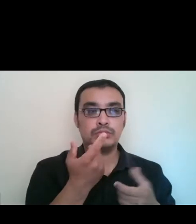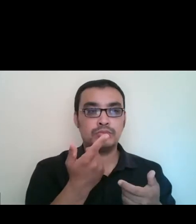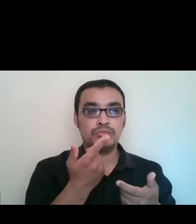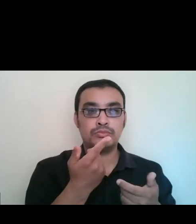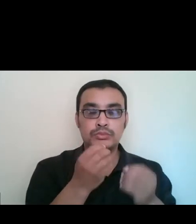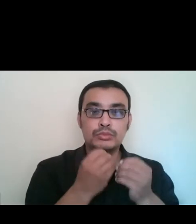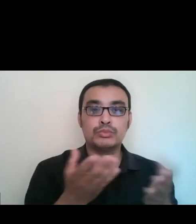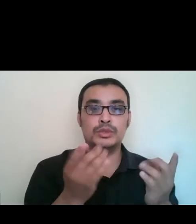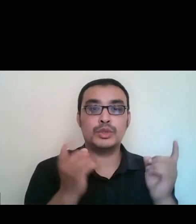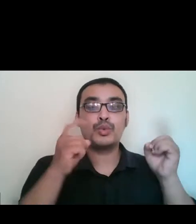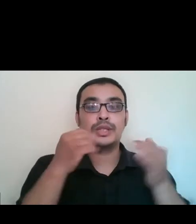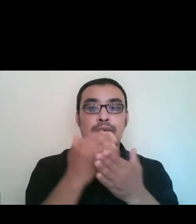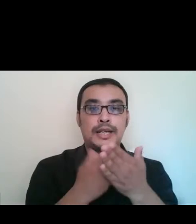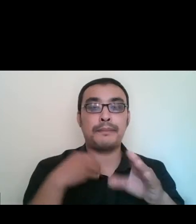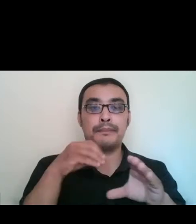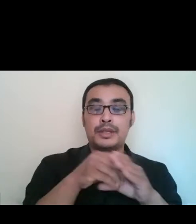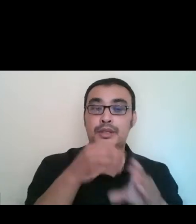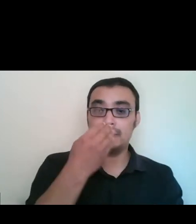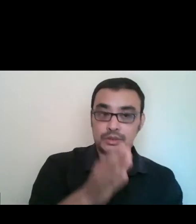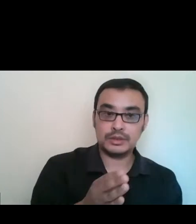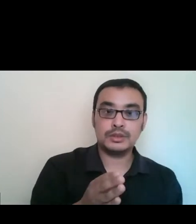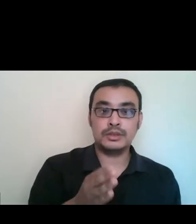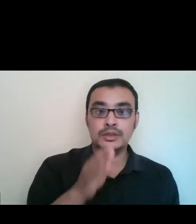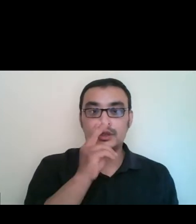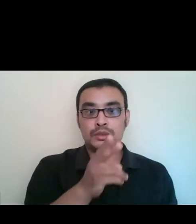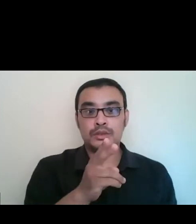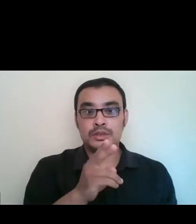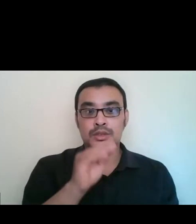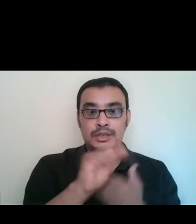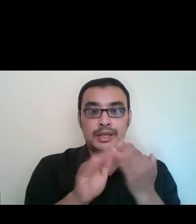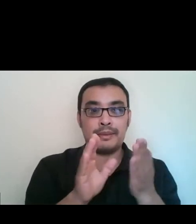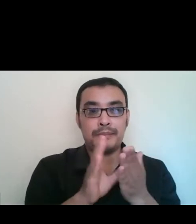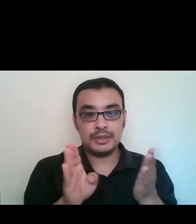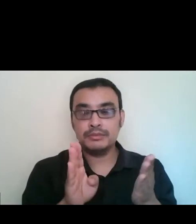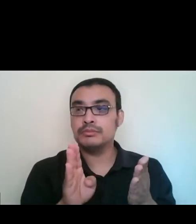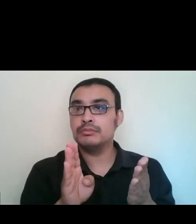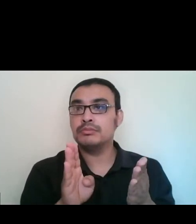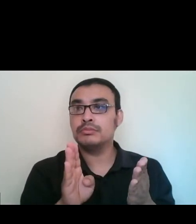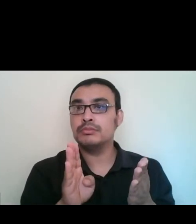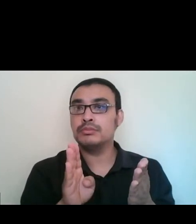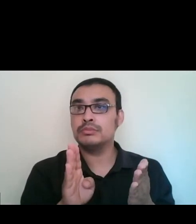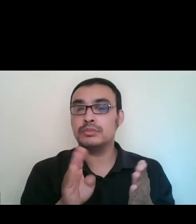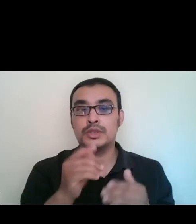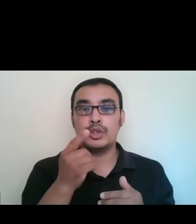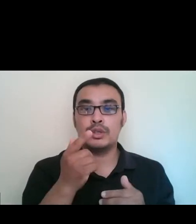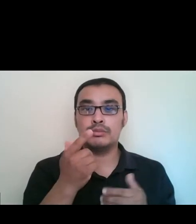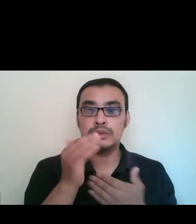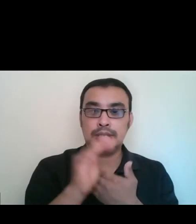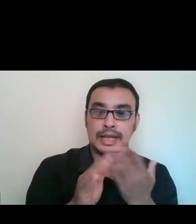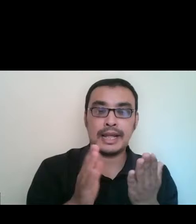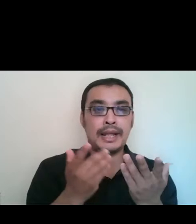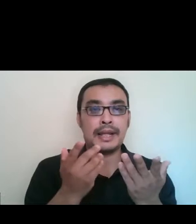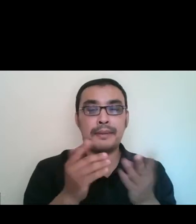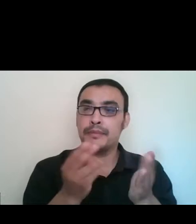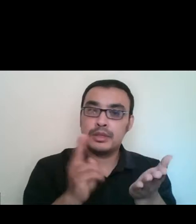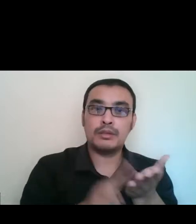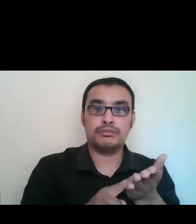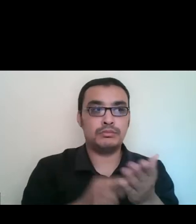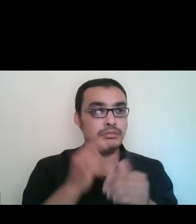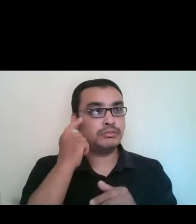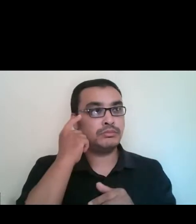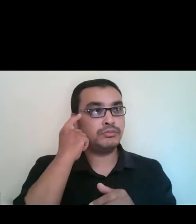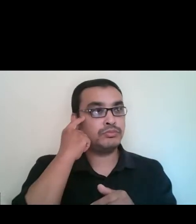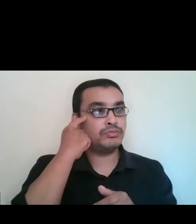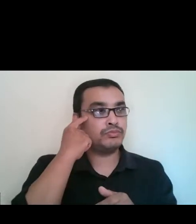that experience also helped us for deciding and creating the further vision of